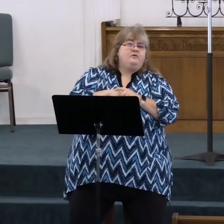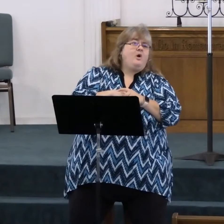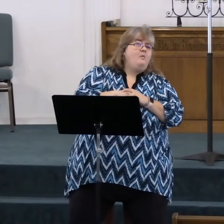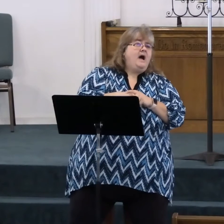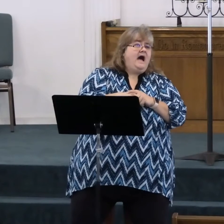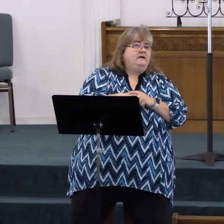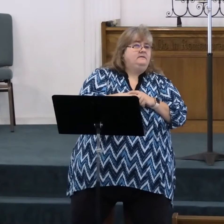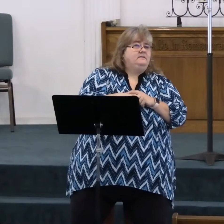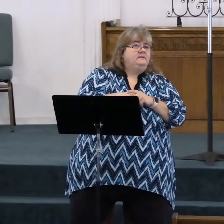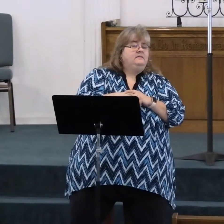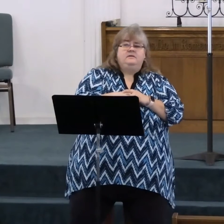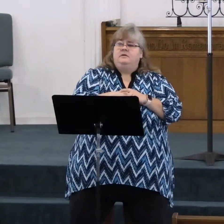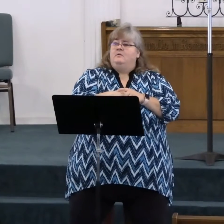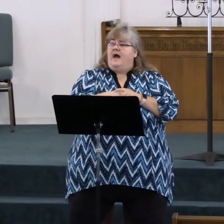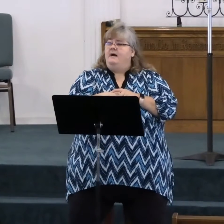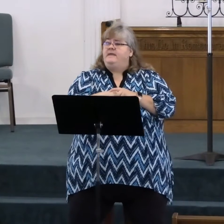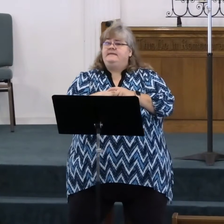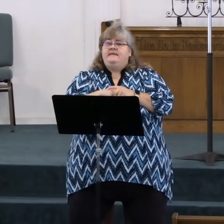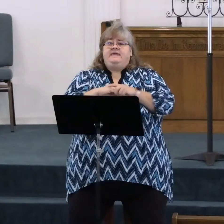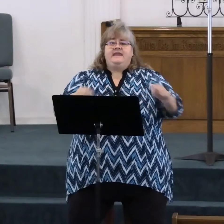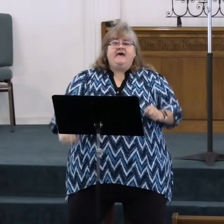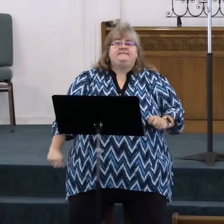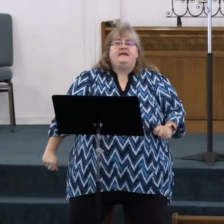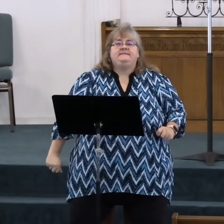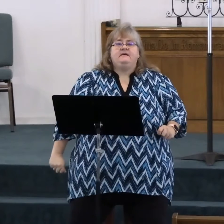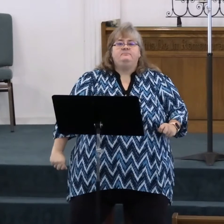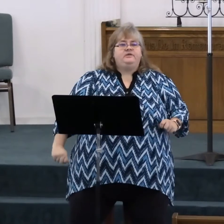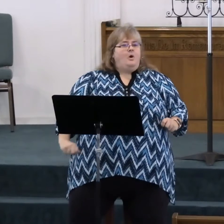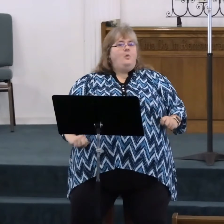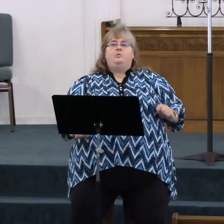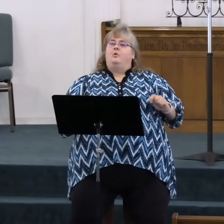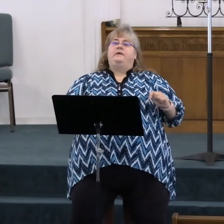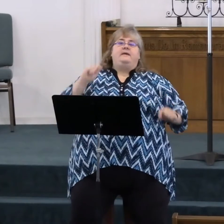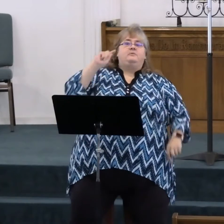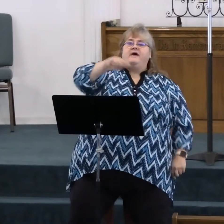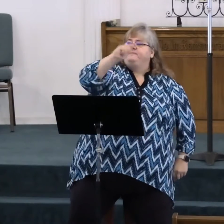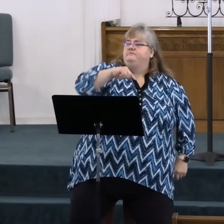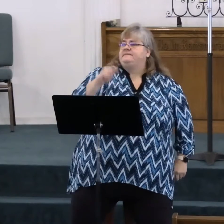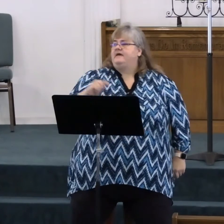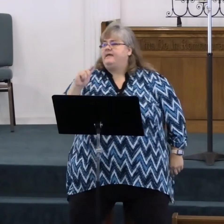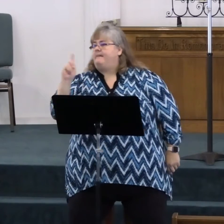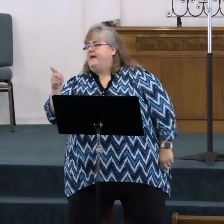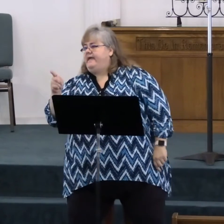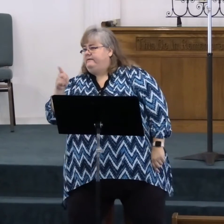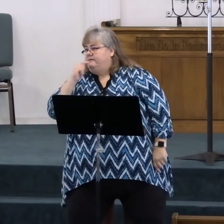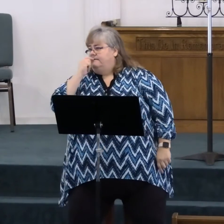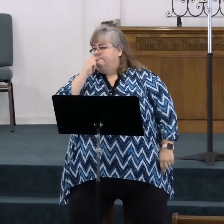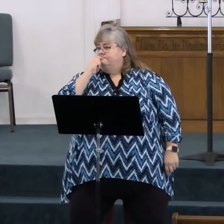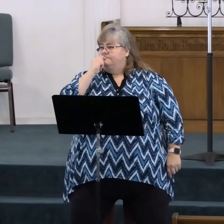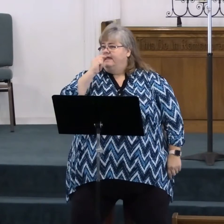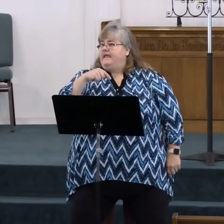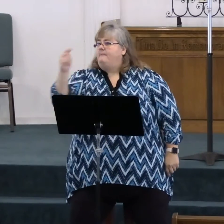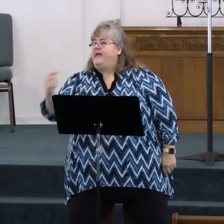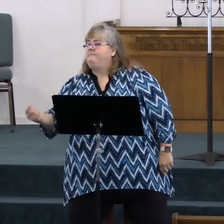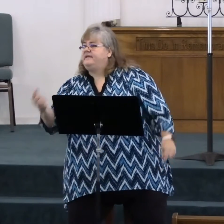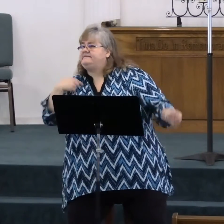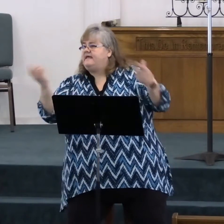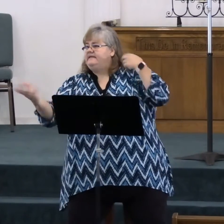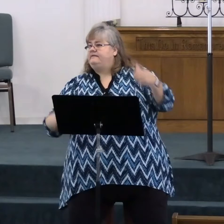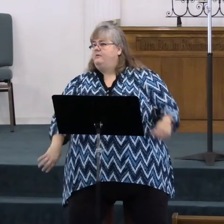or oh my? I mean, can I say something? Oh, Lord. And when I found this out, I got mad. And I got mad because I didn't know